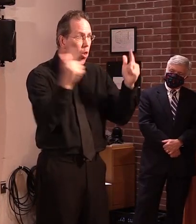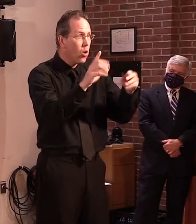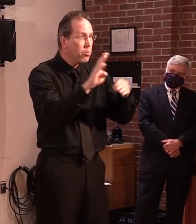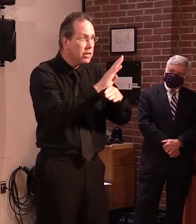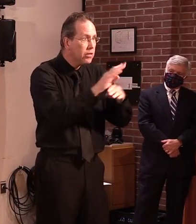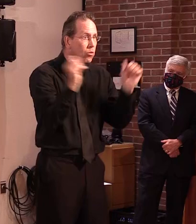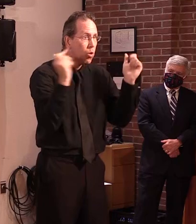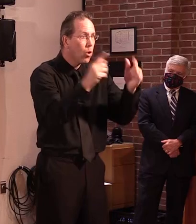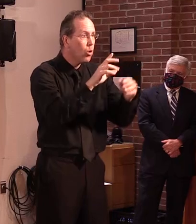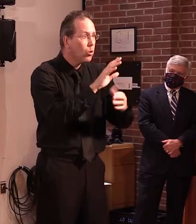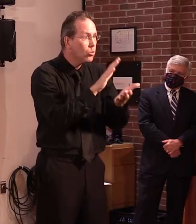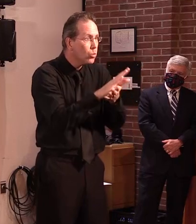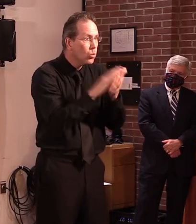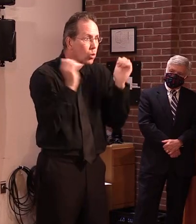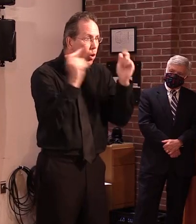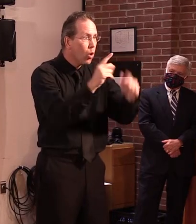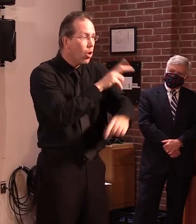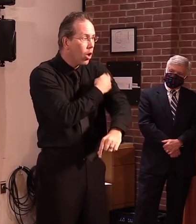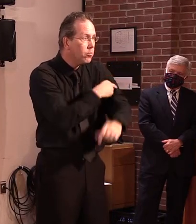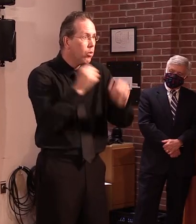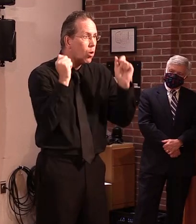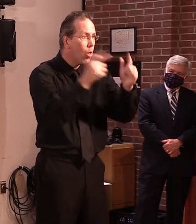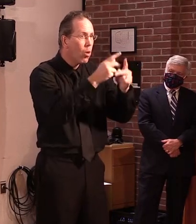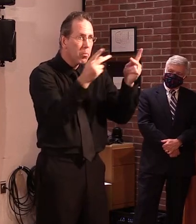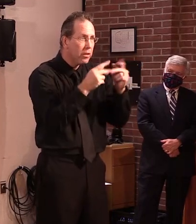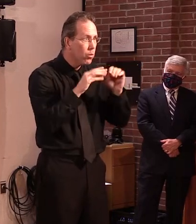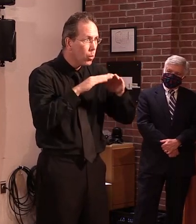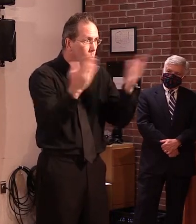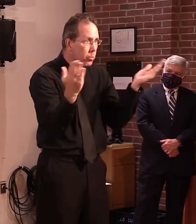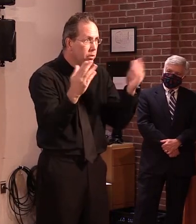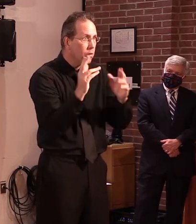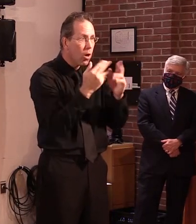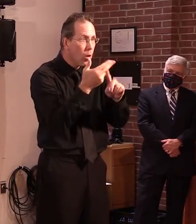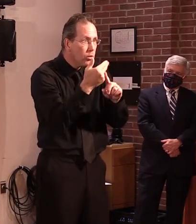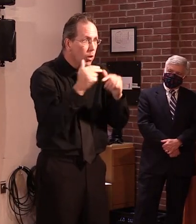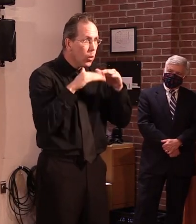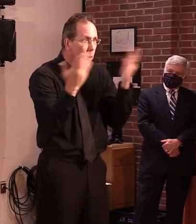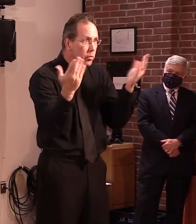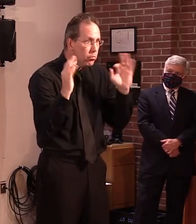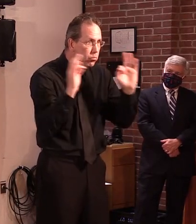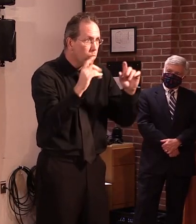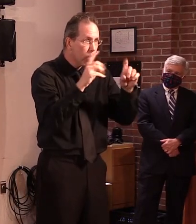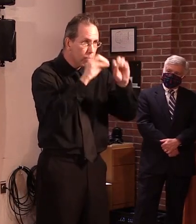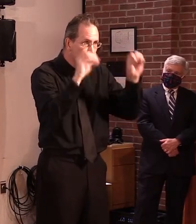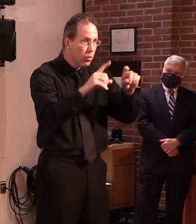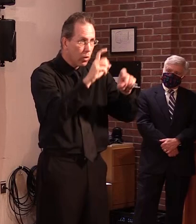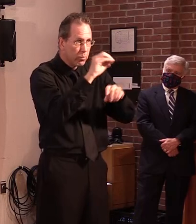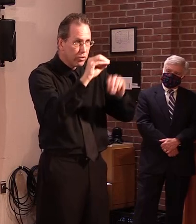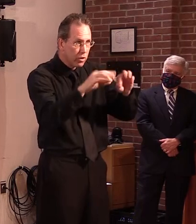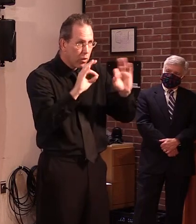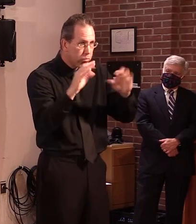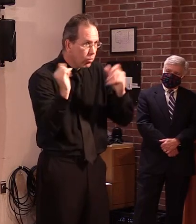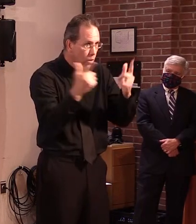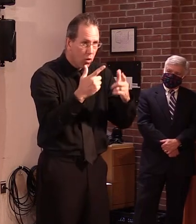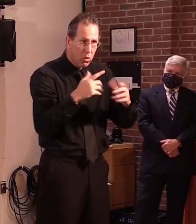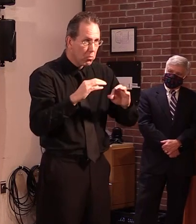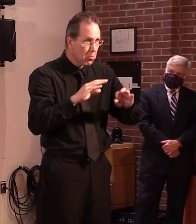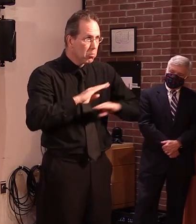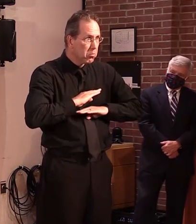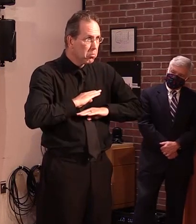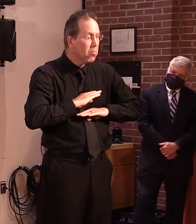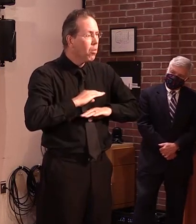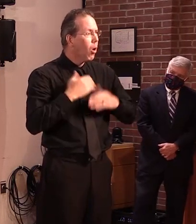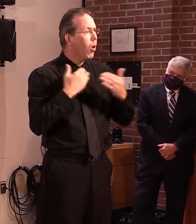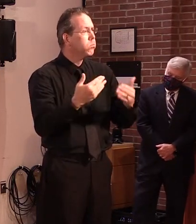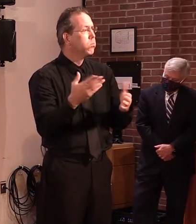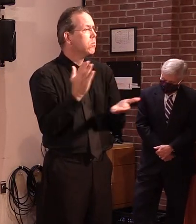continuing with their state of emergencies as well. It's a vehicle for us to open up and release and